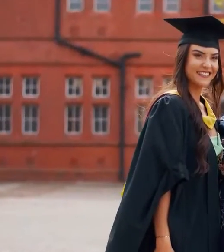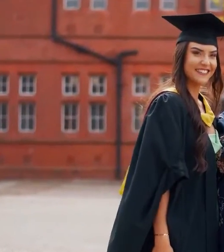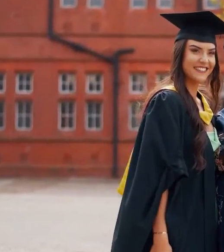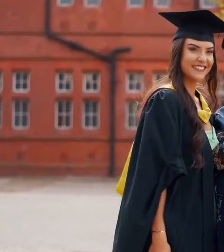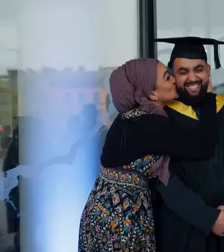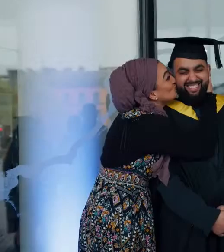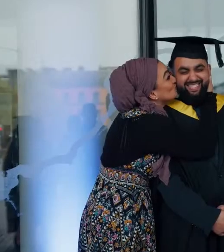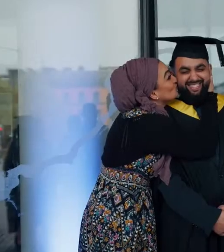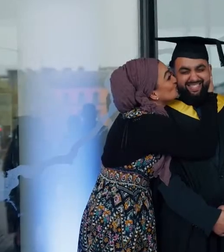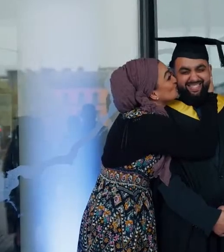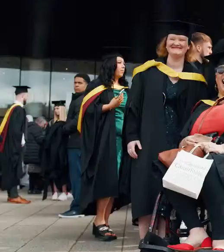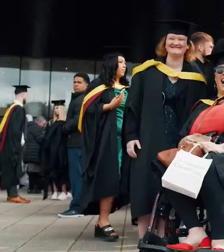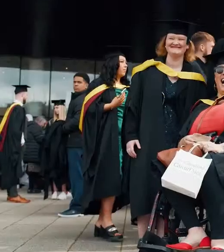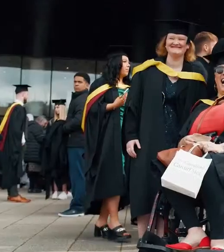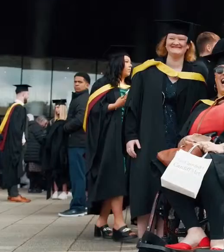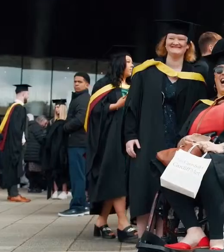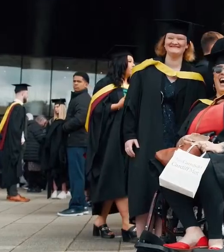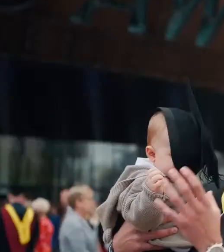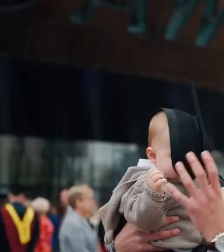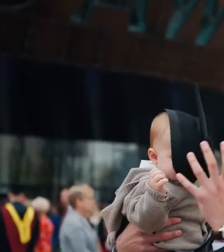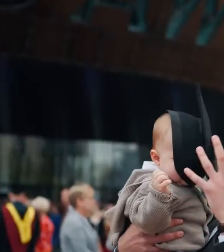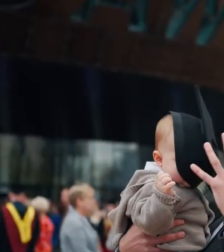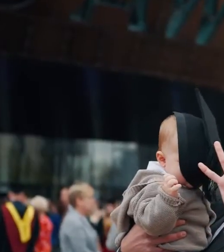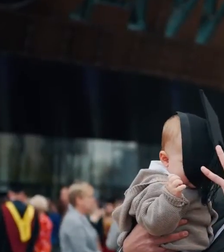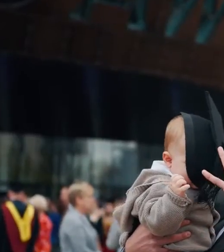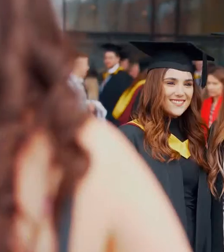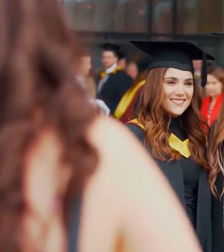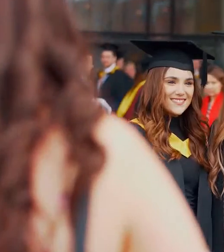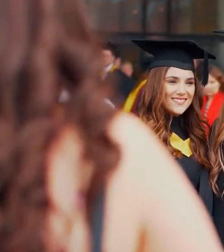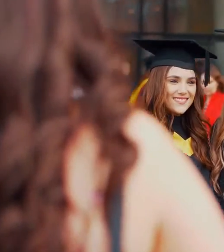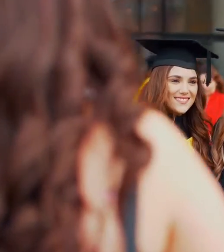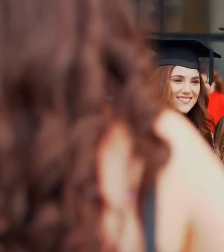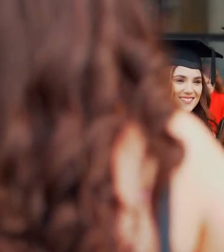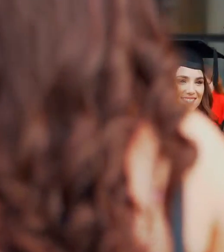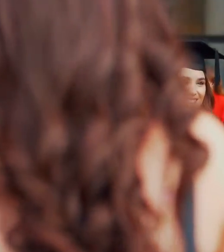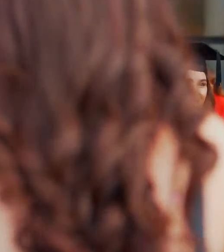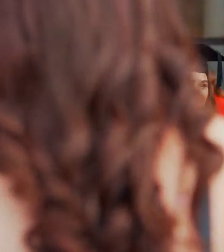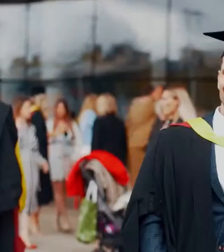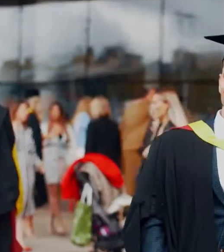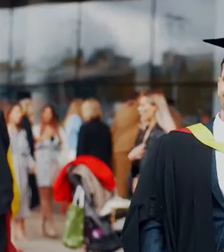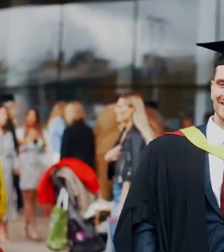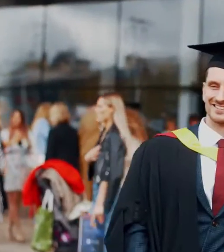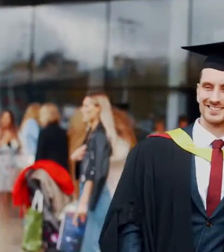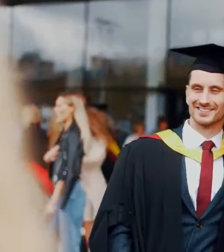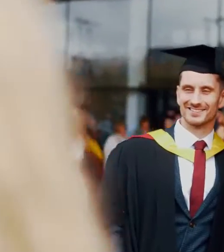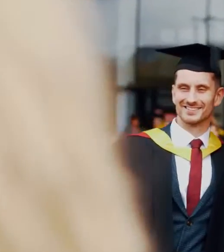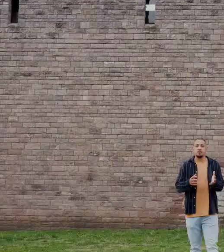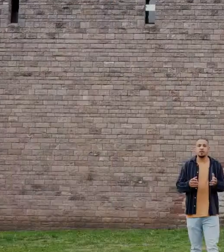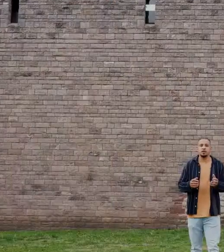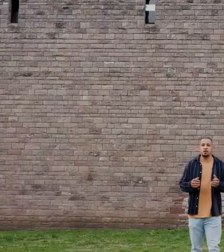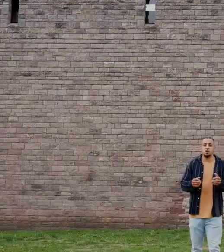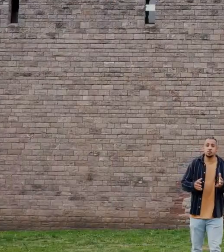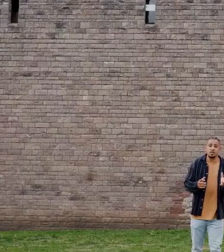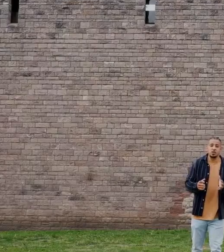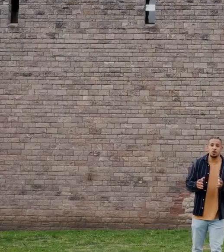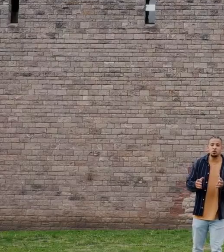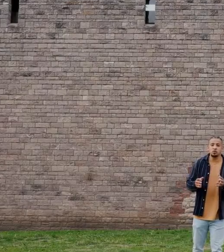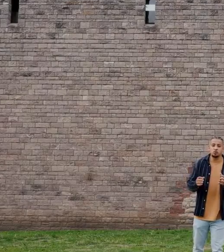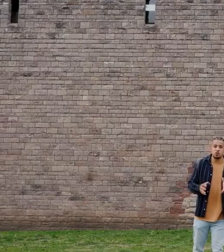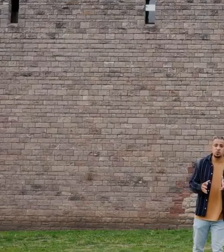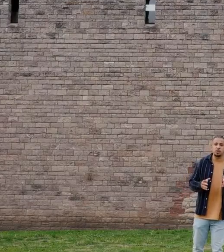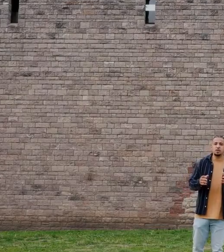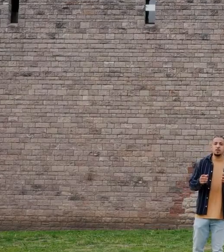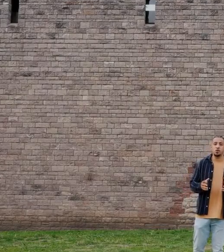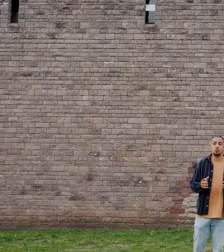Maybe it's a family member, a younger brother or sister, or somebody you spoke to on a night out, or somebody who has seen